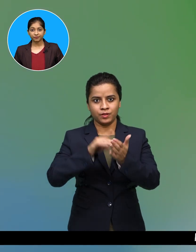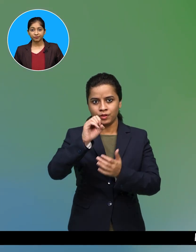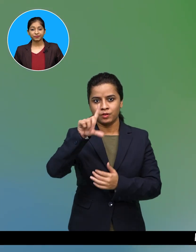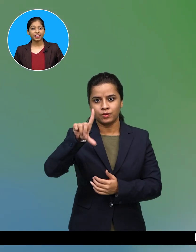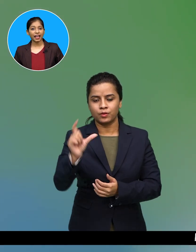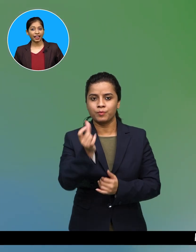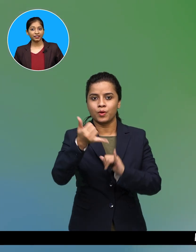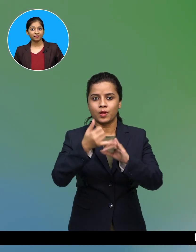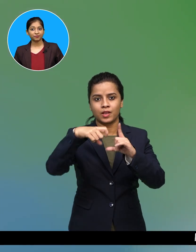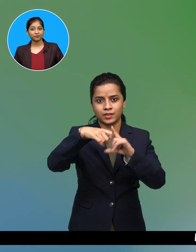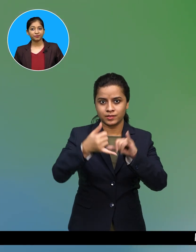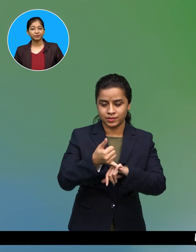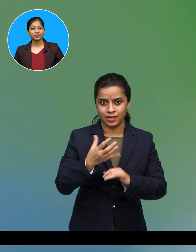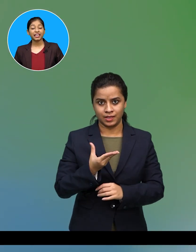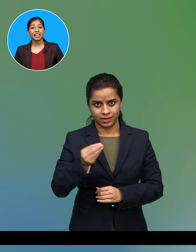mollusks and